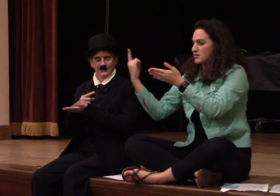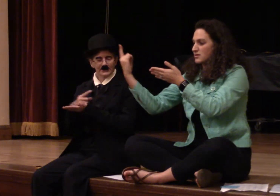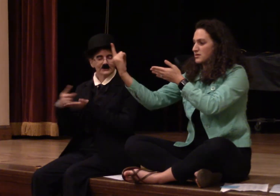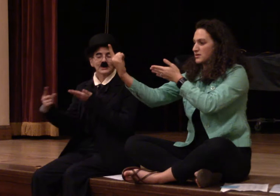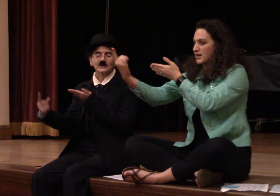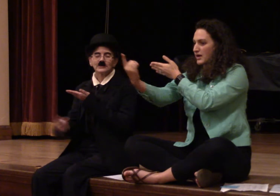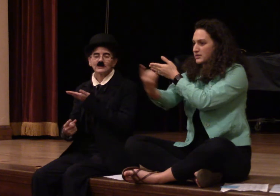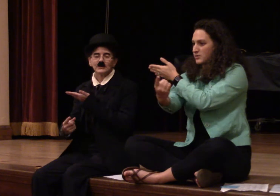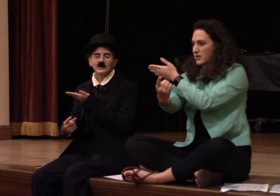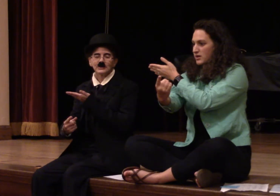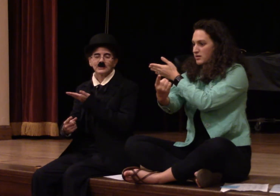Next week.